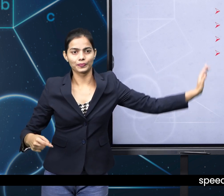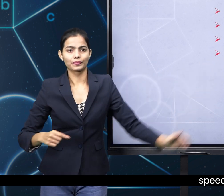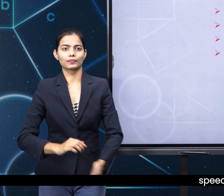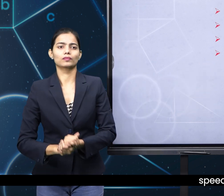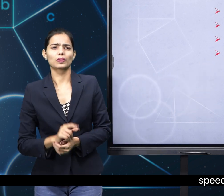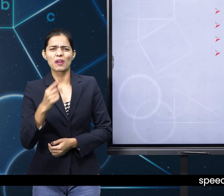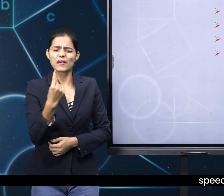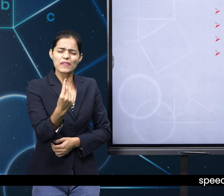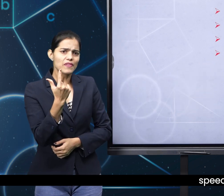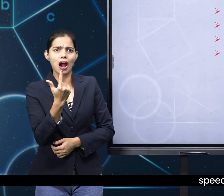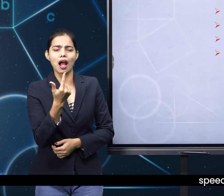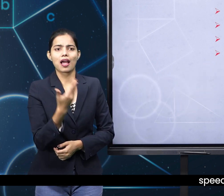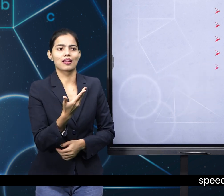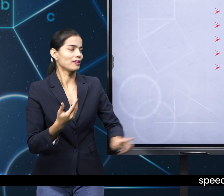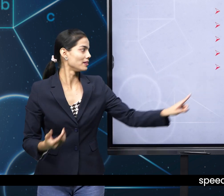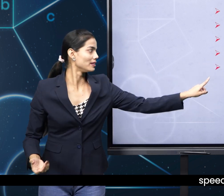speed,